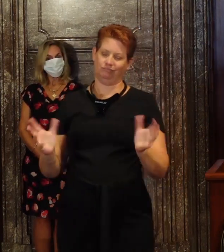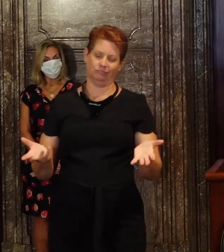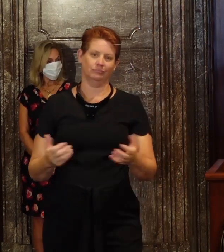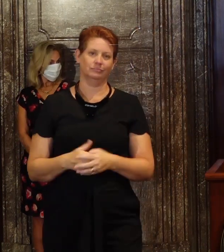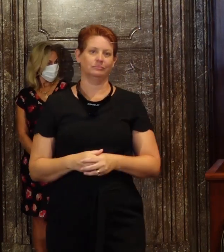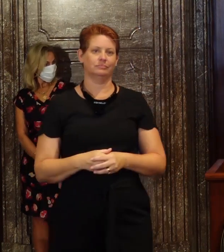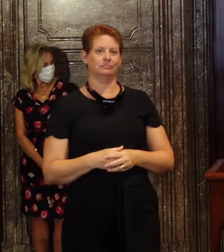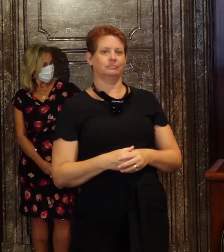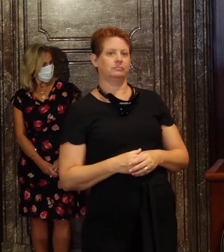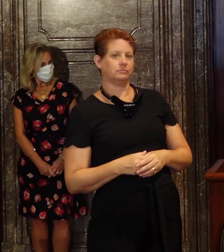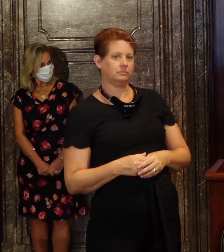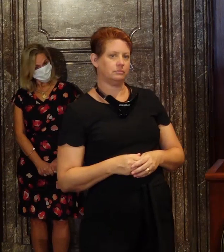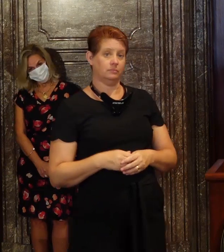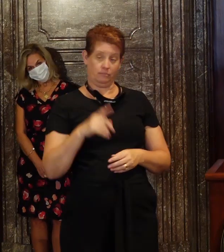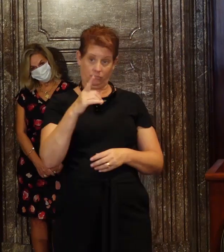themselves.